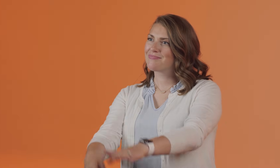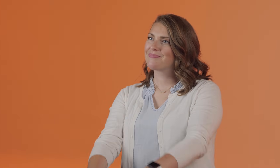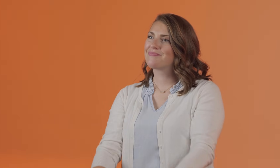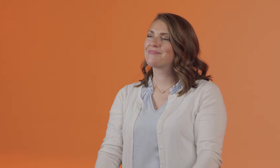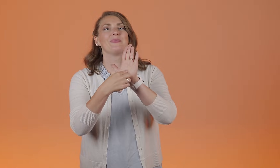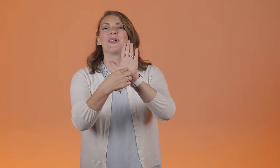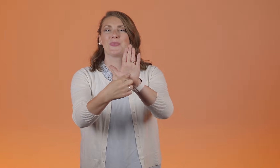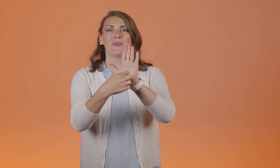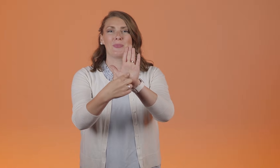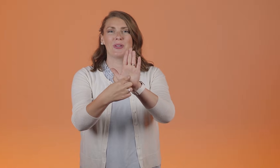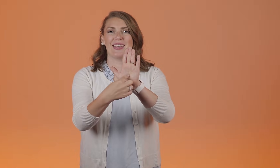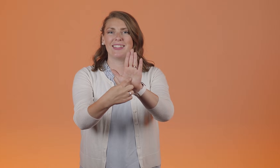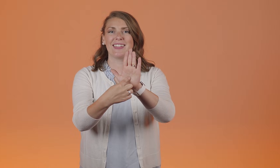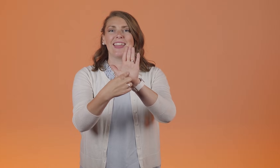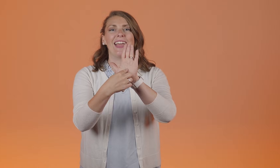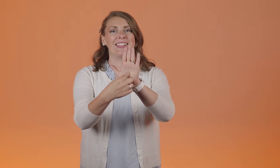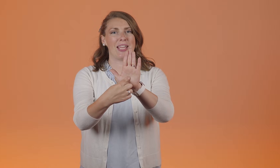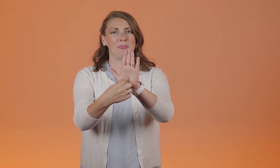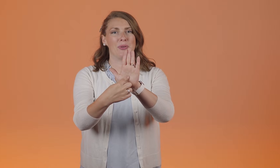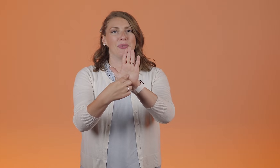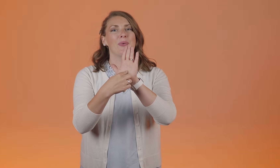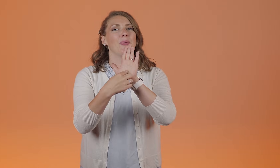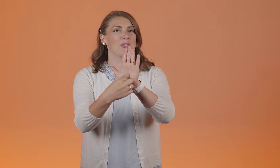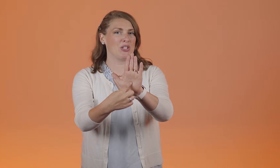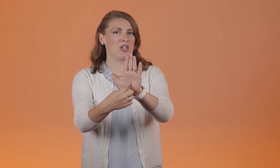example. Represent, example, or to show.